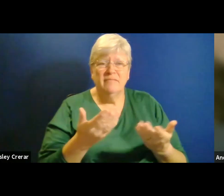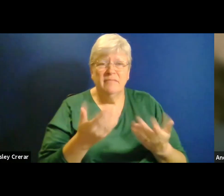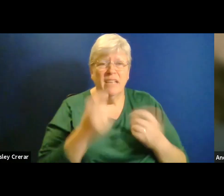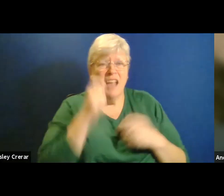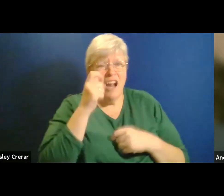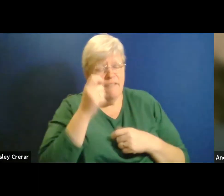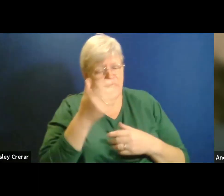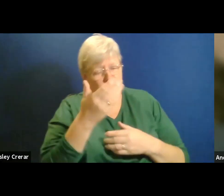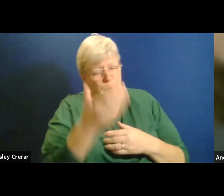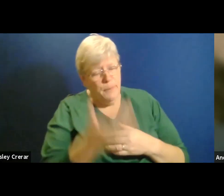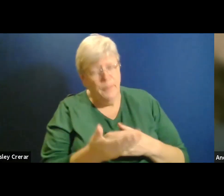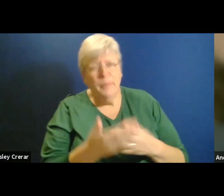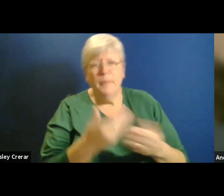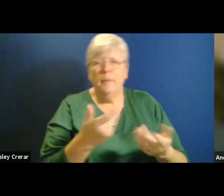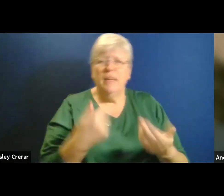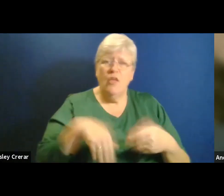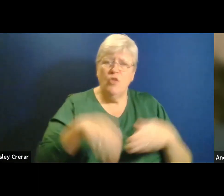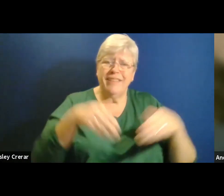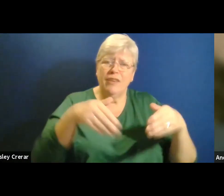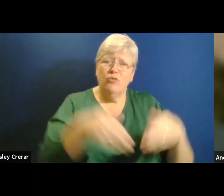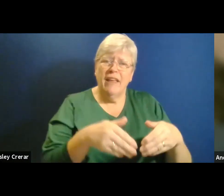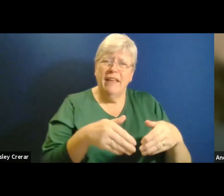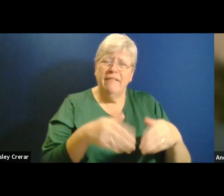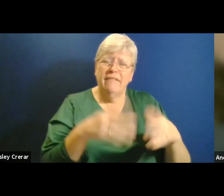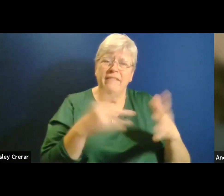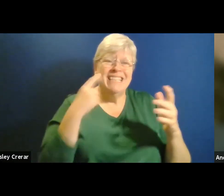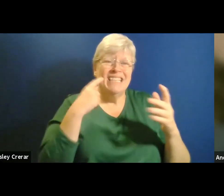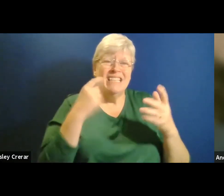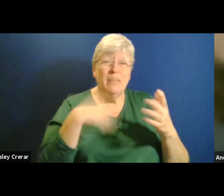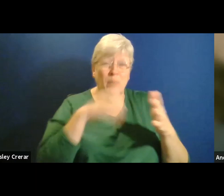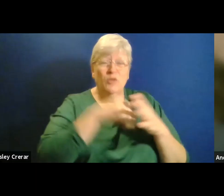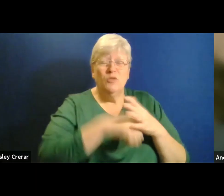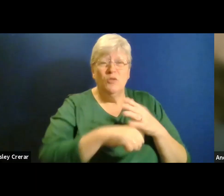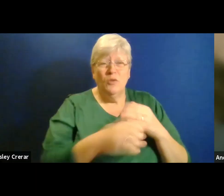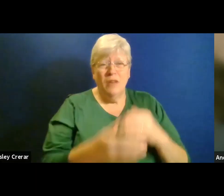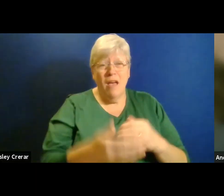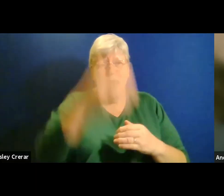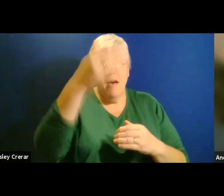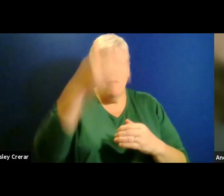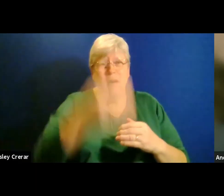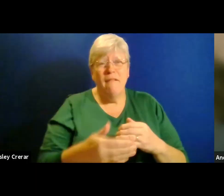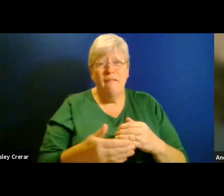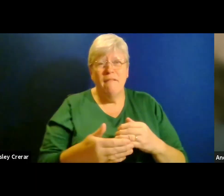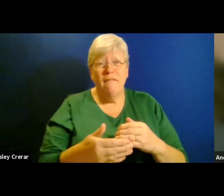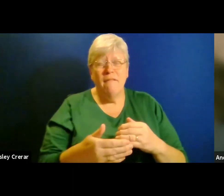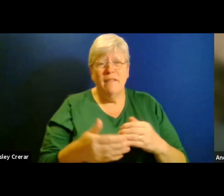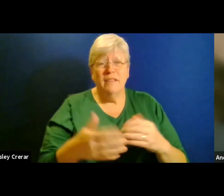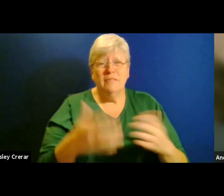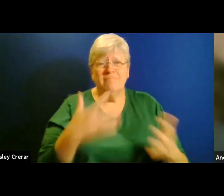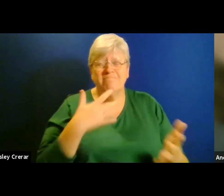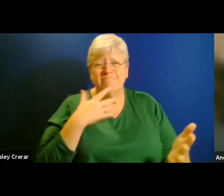sides, diagonally across the grave. His simple stone, standing forlorn above, spoke of a life cut cruelly